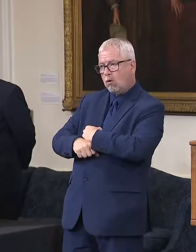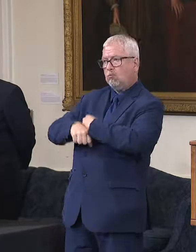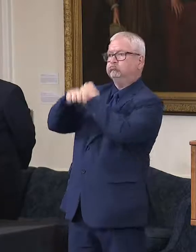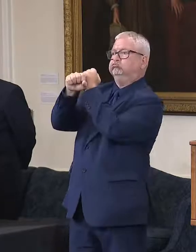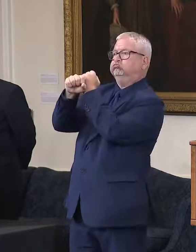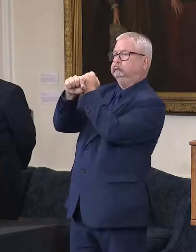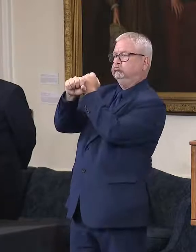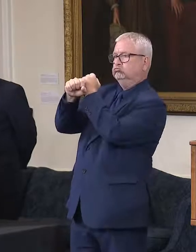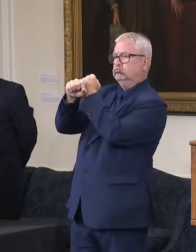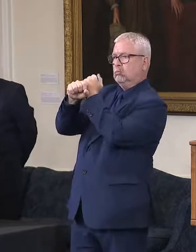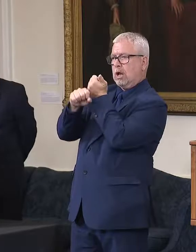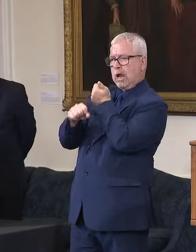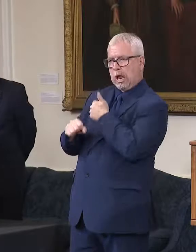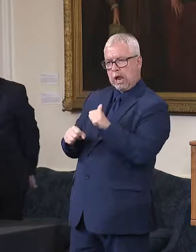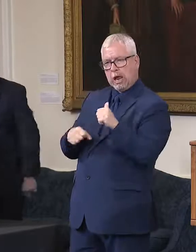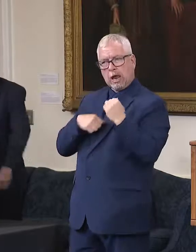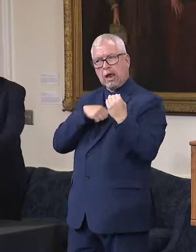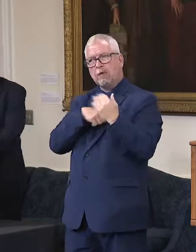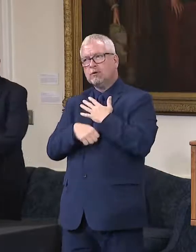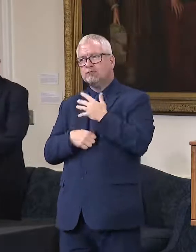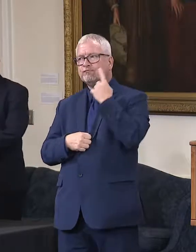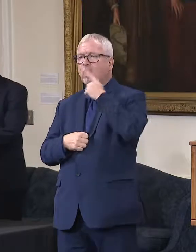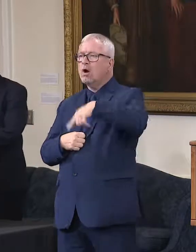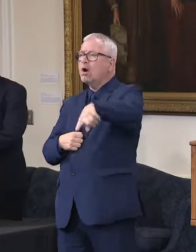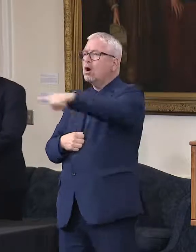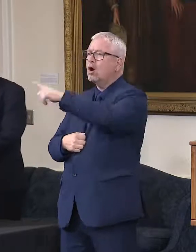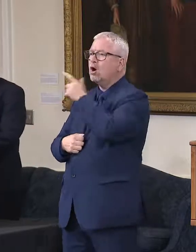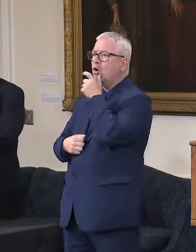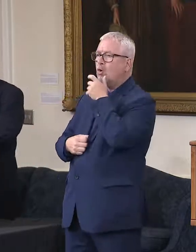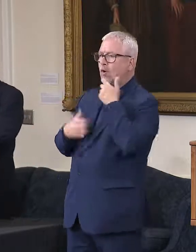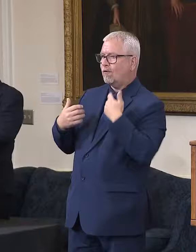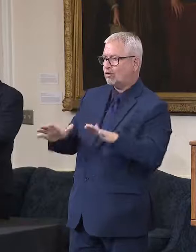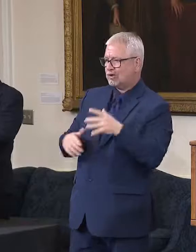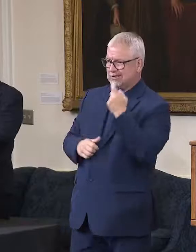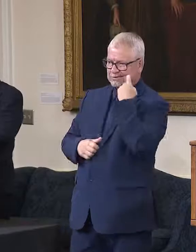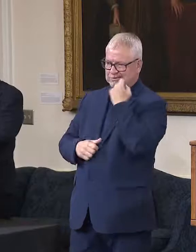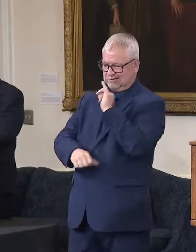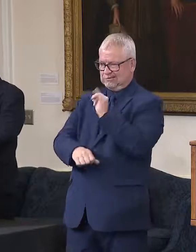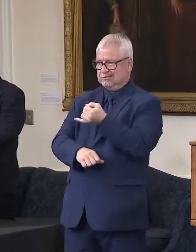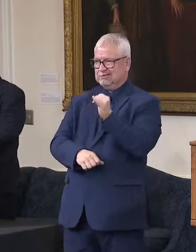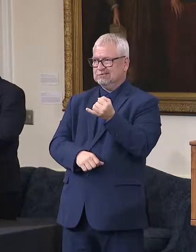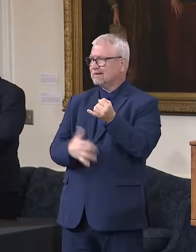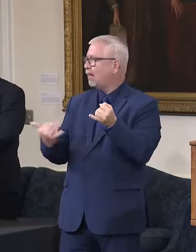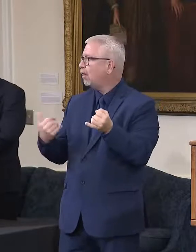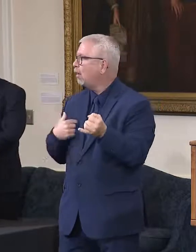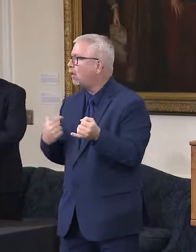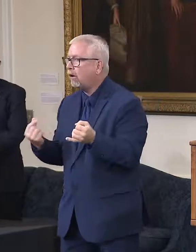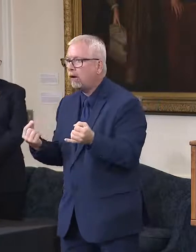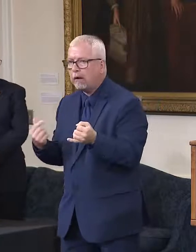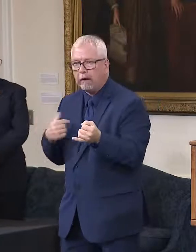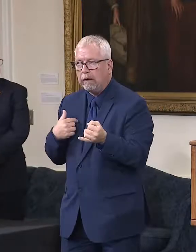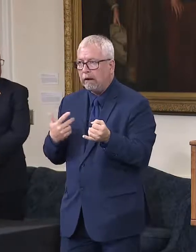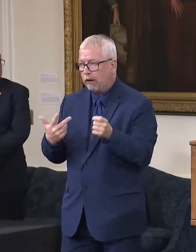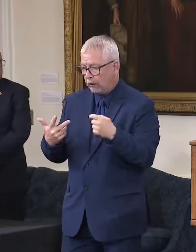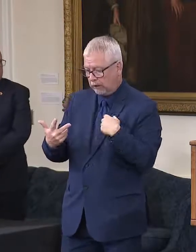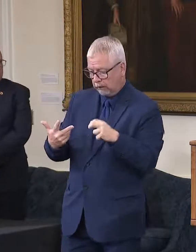have any guidance to the J&J crowd who is now coming in saying, what should I do? That's question